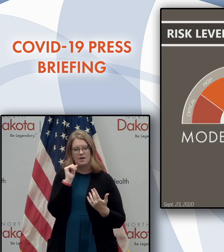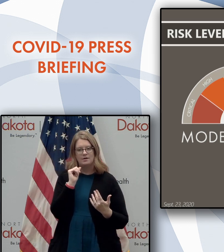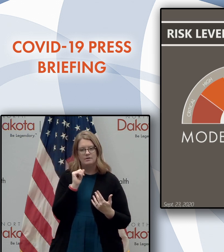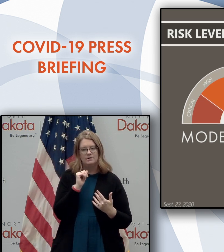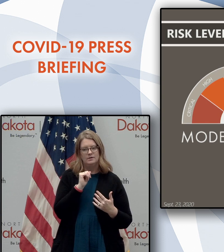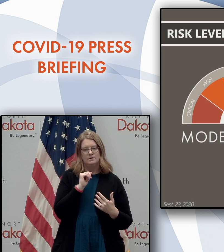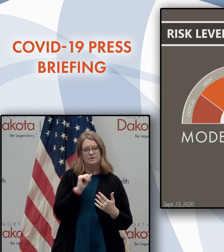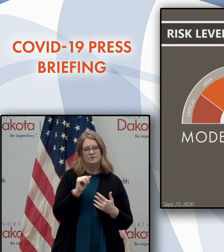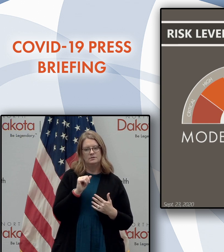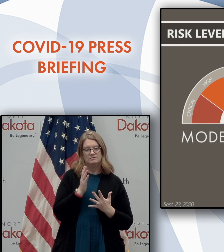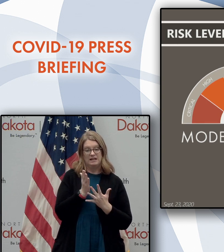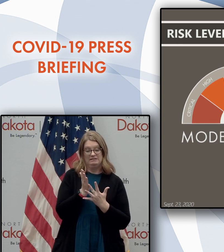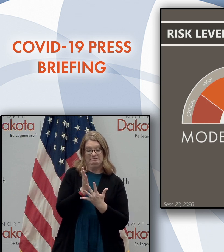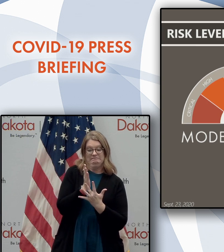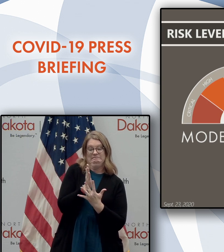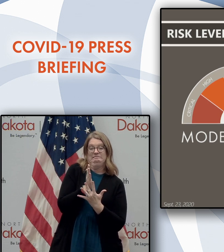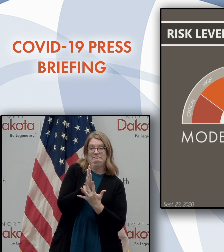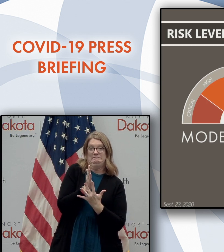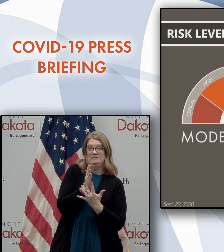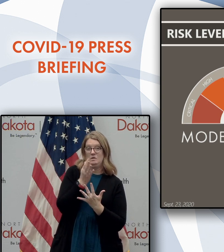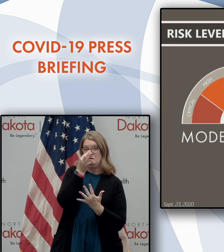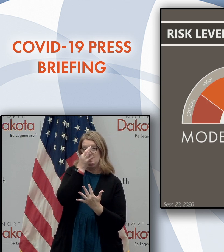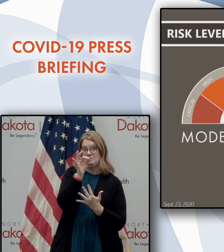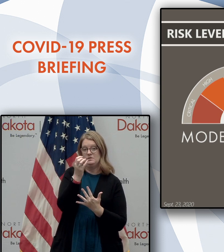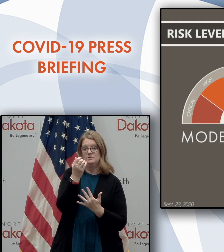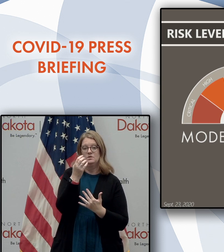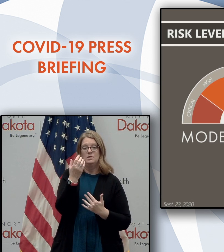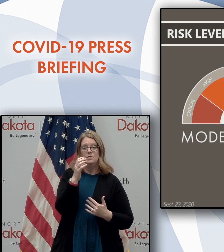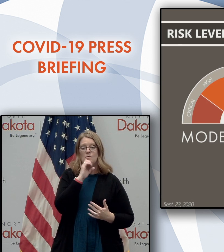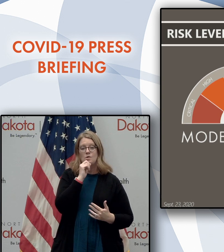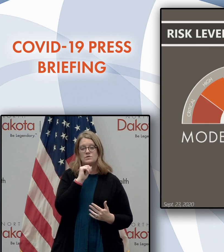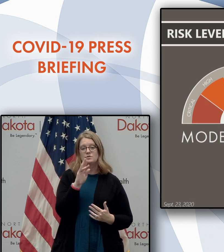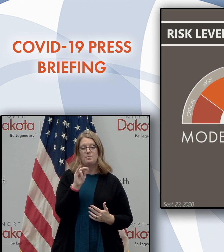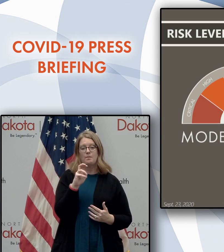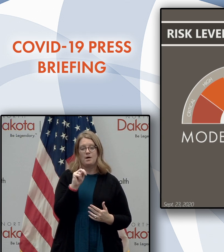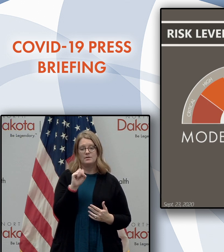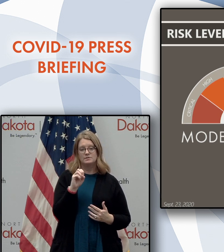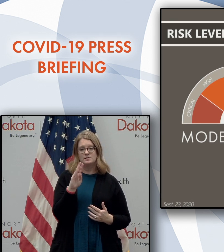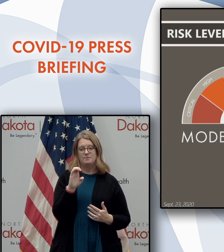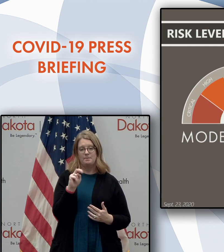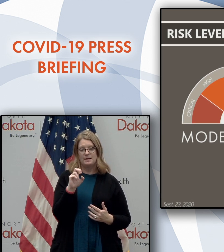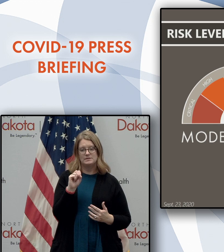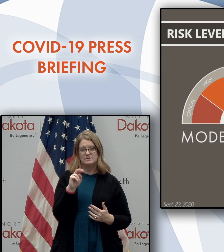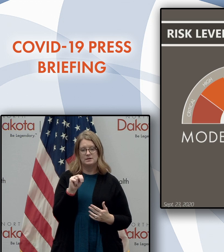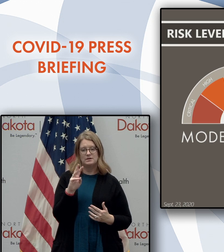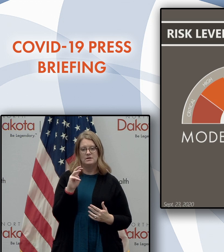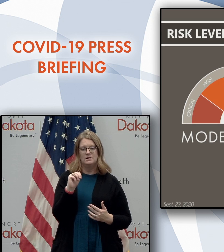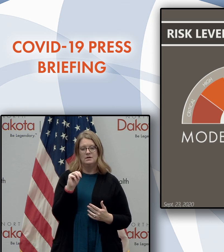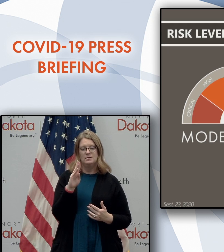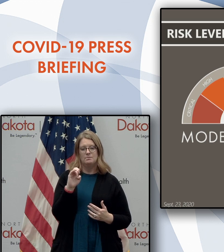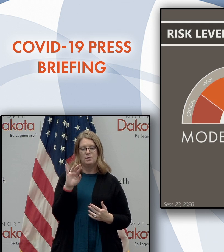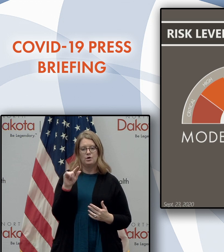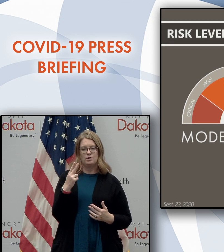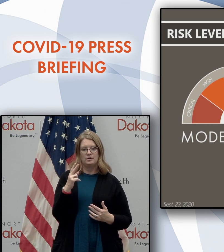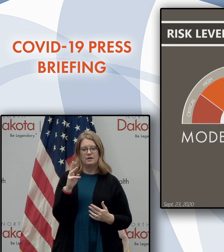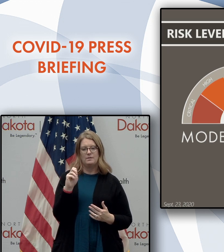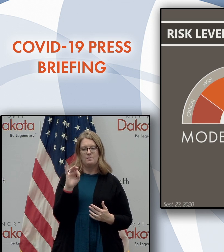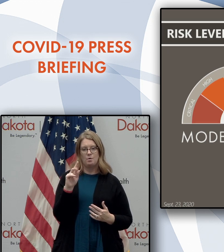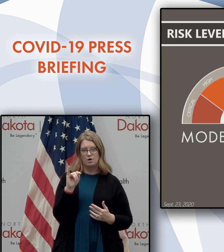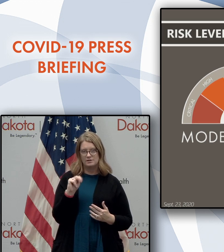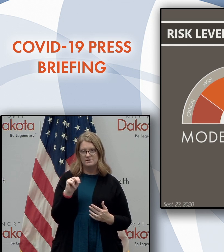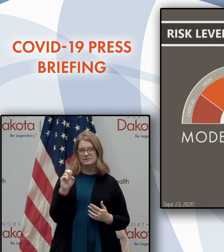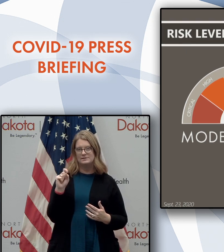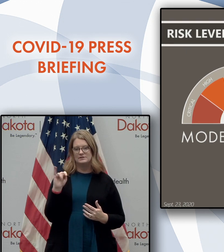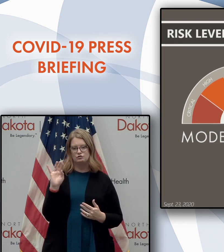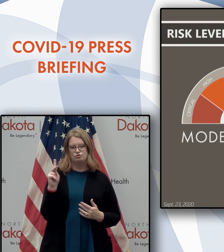towards the orange, if you will, and that includes Barnes County, Benson County, Burley County, Morton County, Stark County, and Williams County. Again, those